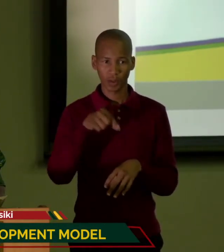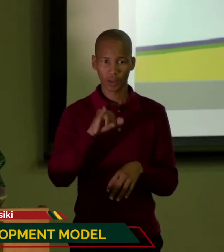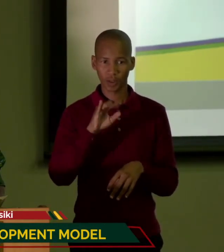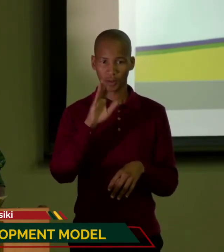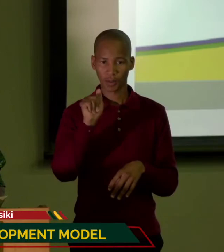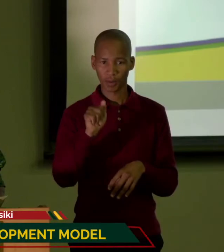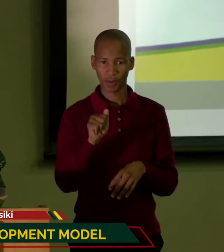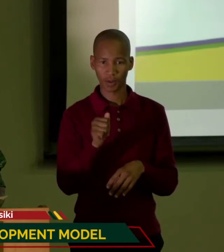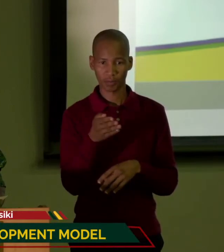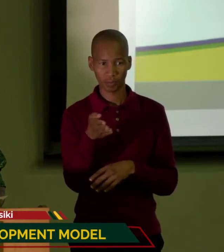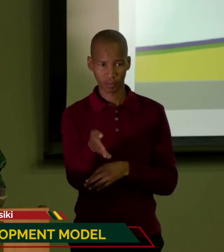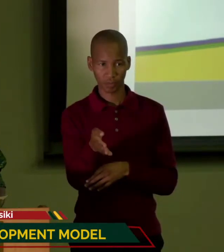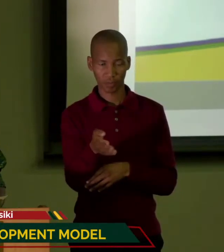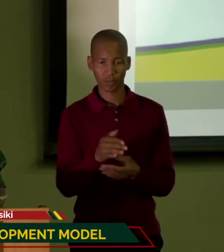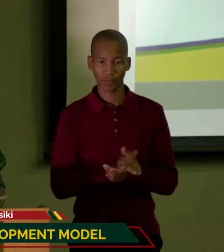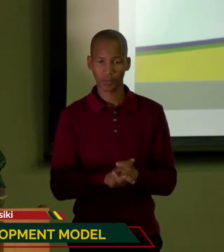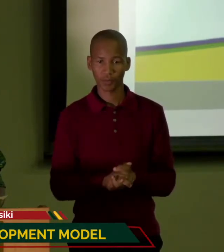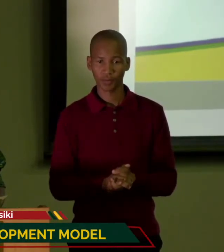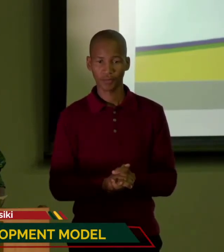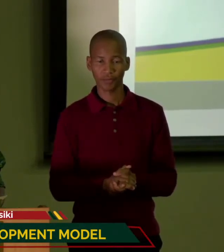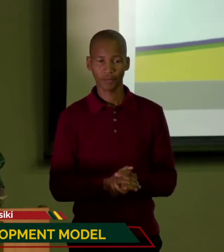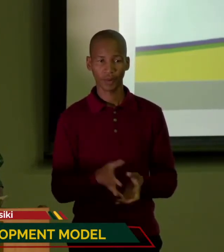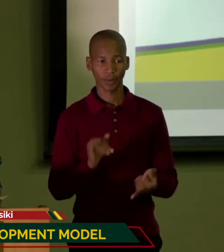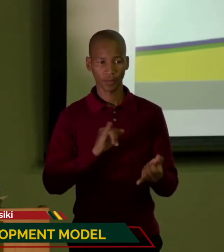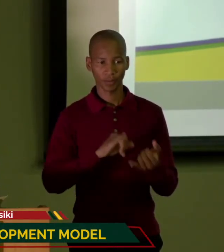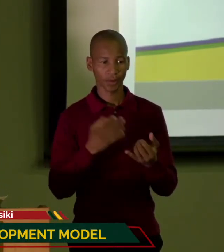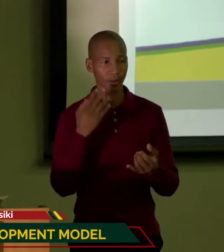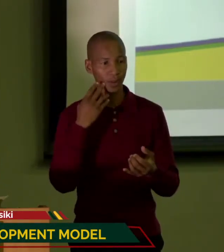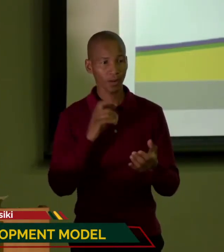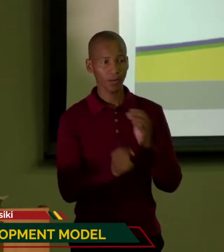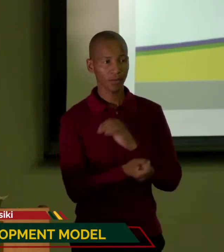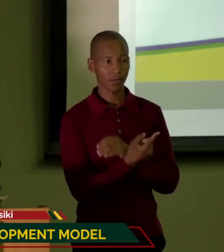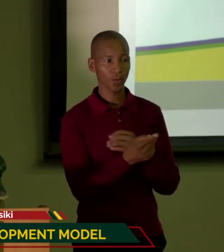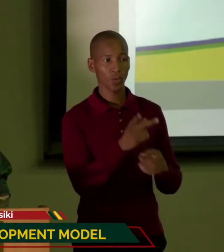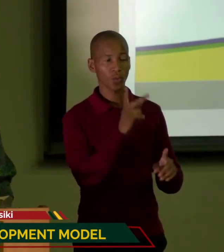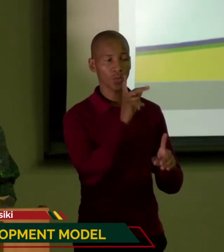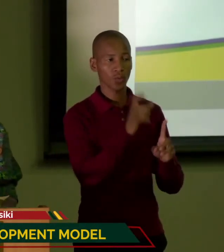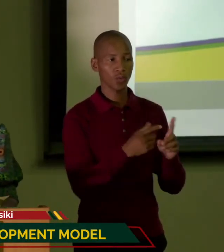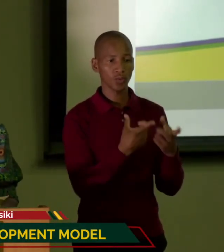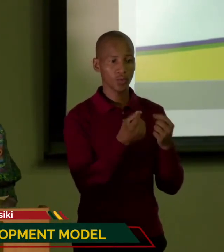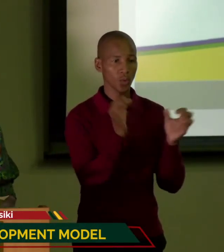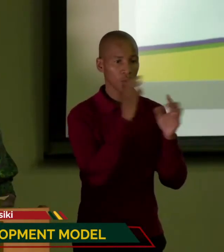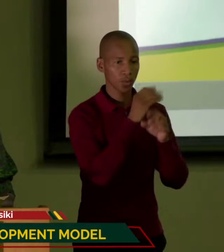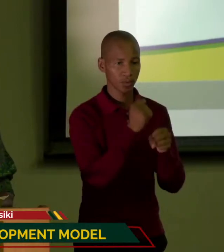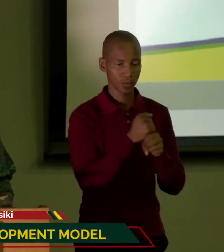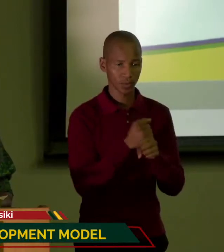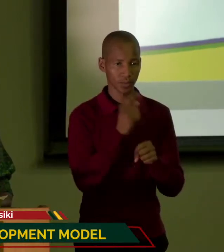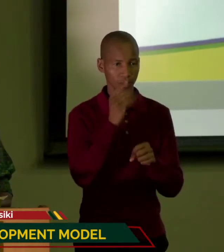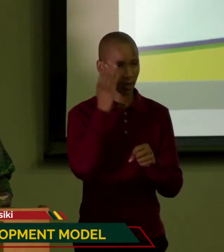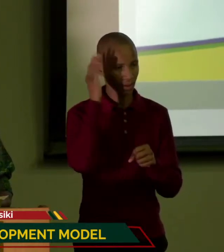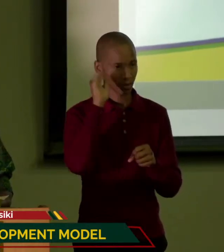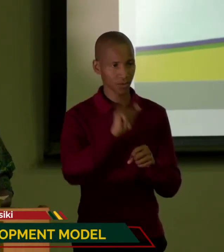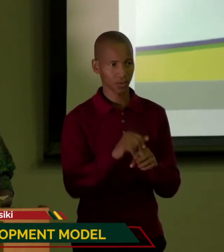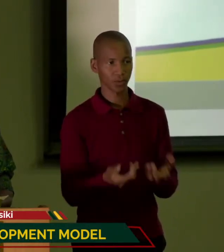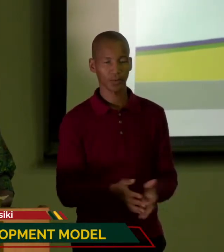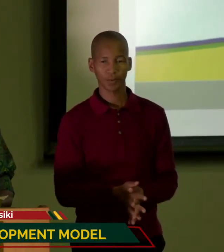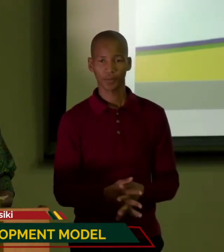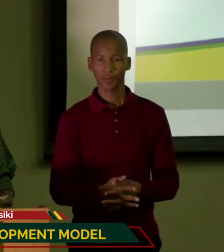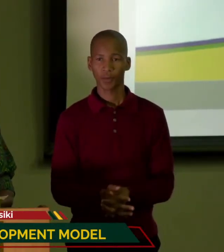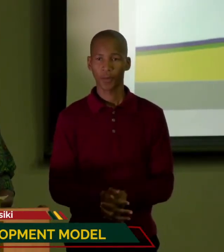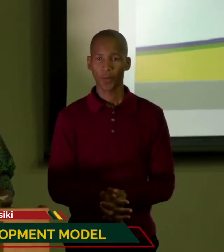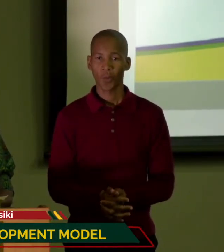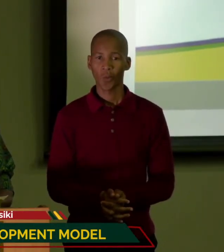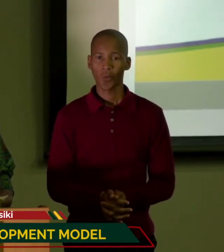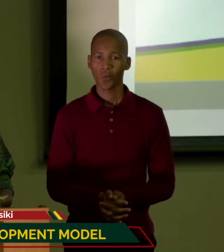ndikhoyo ndiyabakhwazi ndenzela xa bengenzi imisebenzi baziwe uba bendibakhwazile. Then nezinye